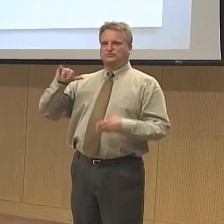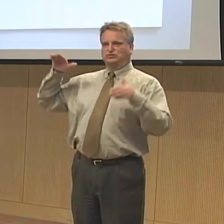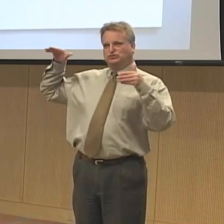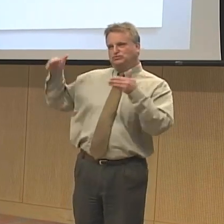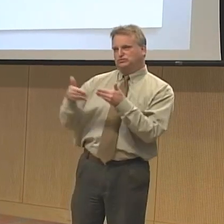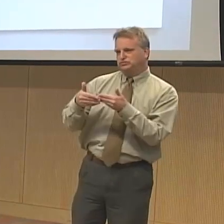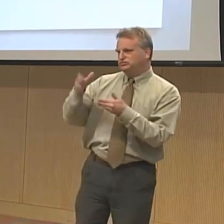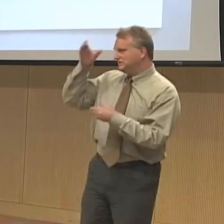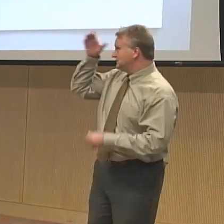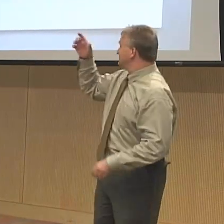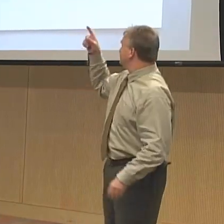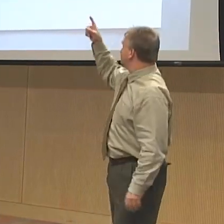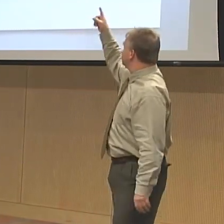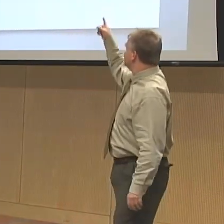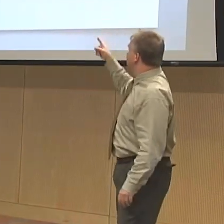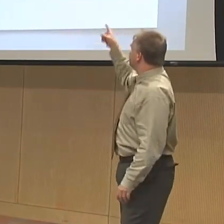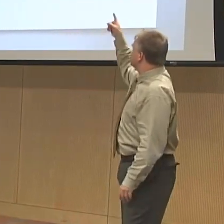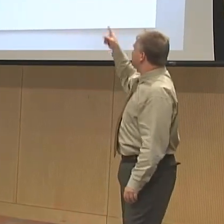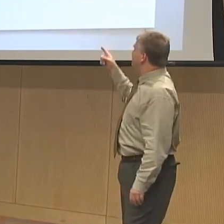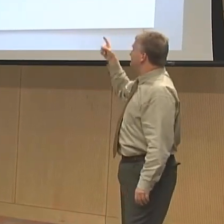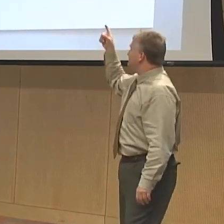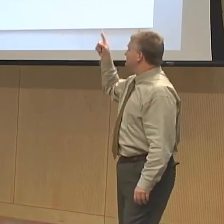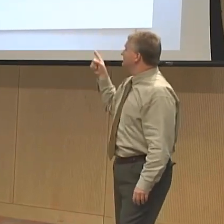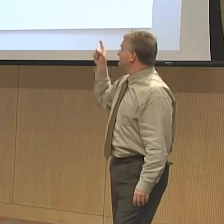I also introduced this concept.